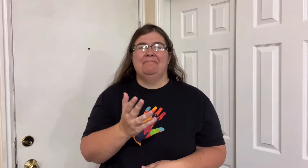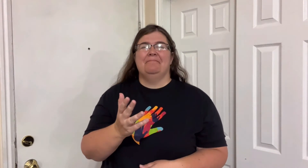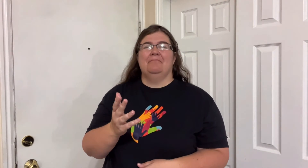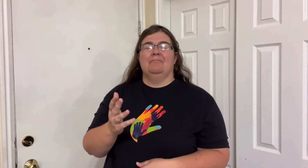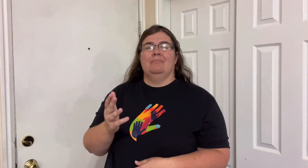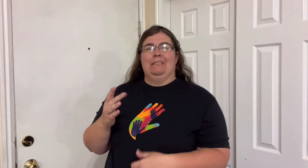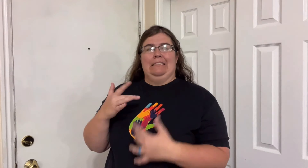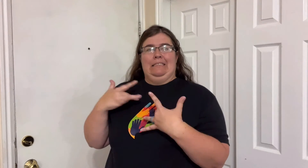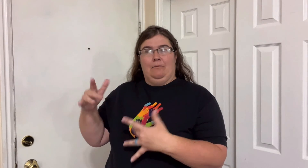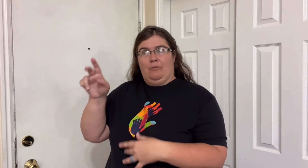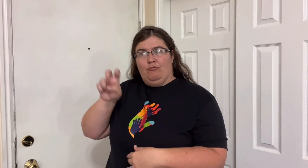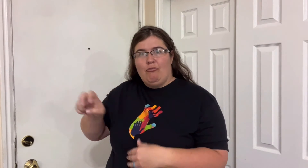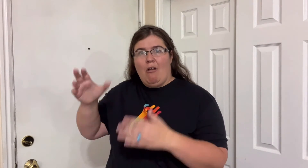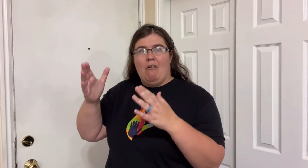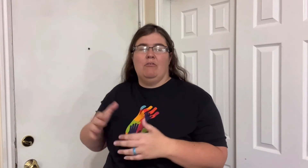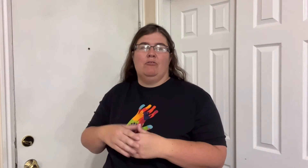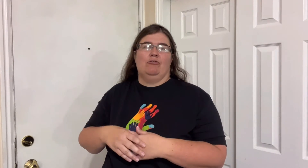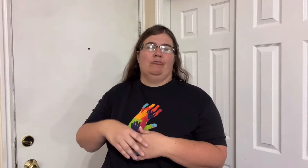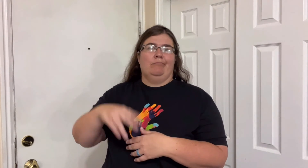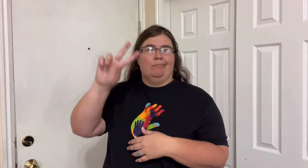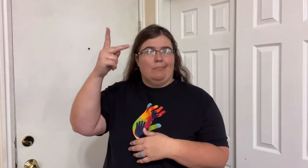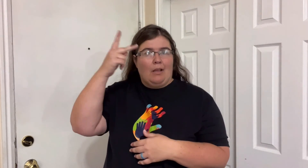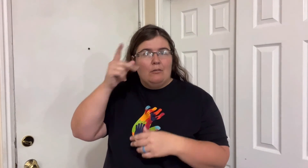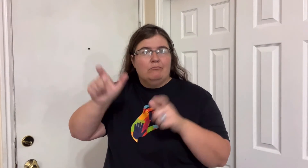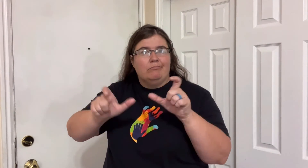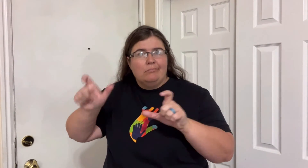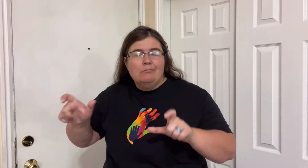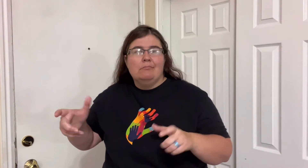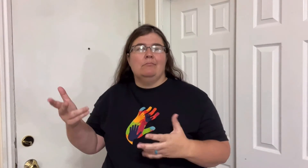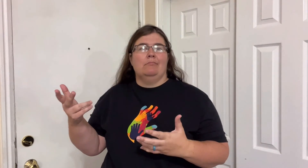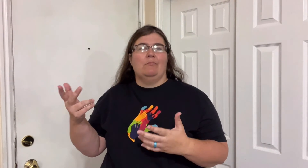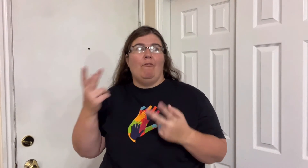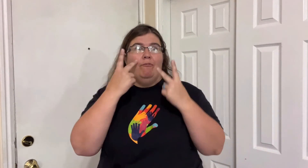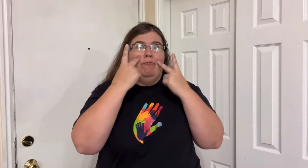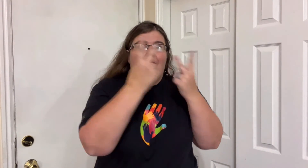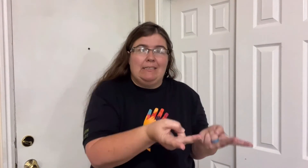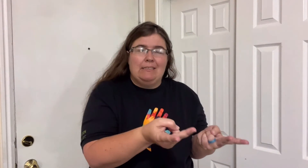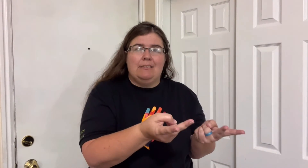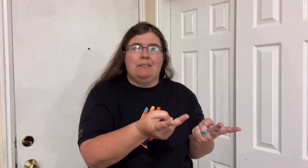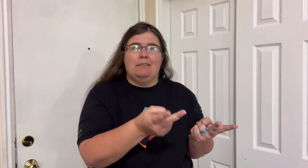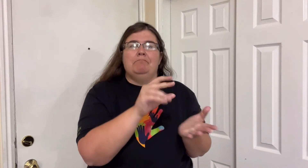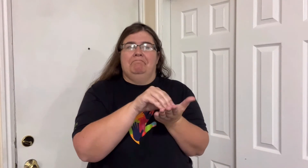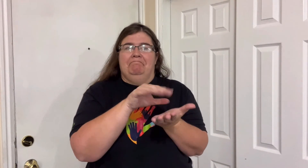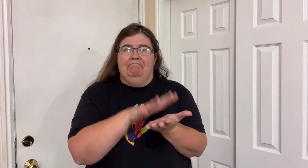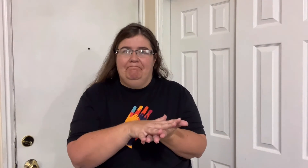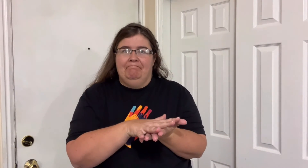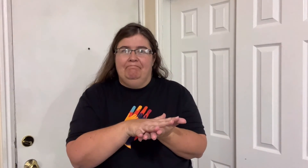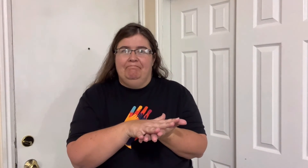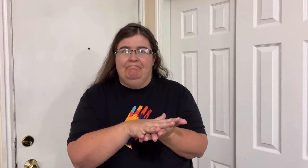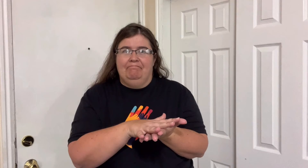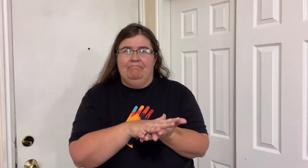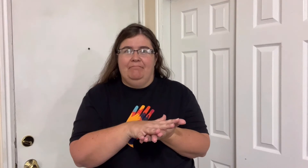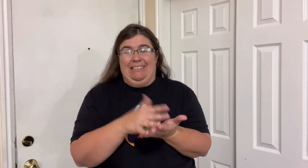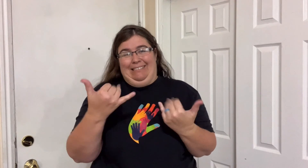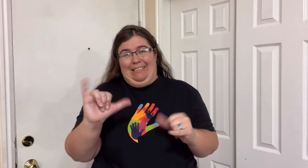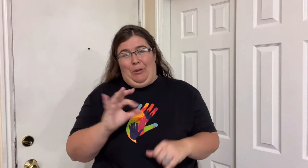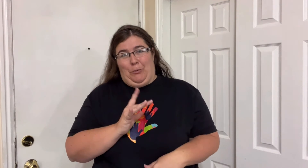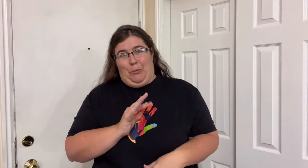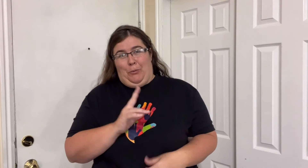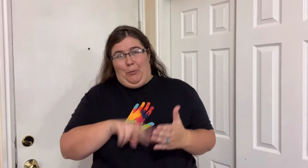records. So typically it was from European travelers or politicians who visited the Ottoman Empire and recorded what their experience